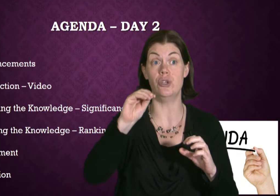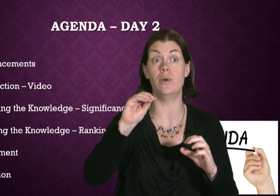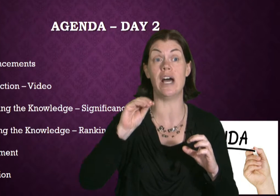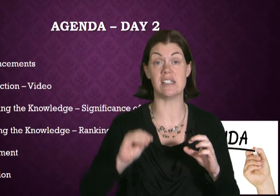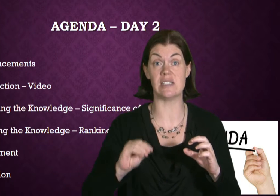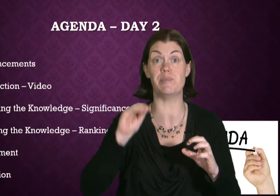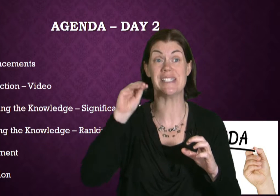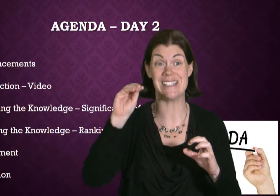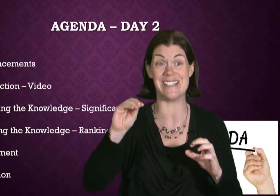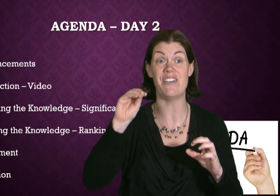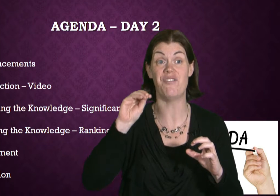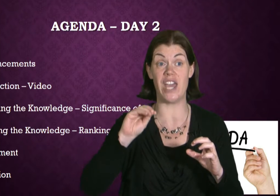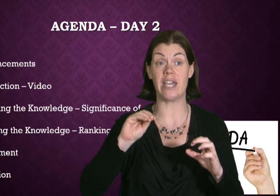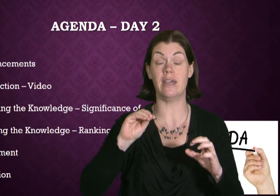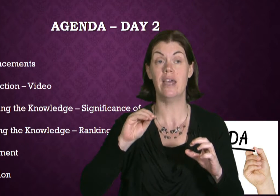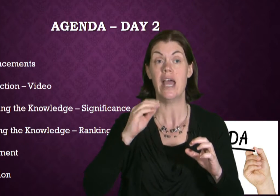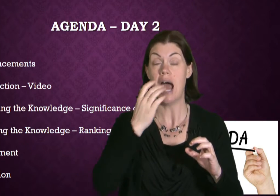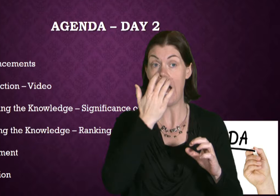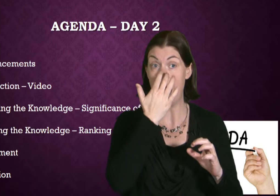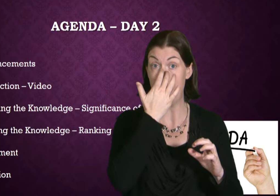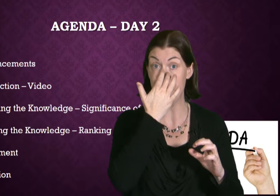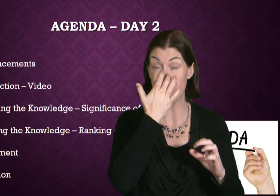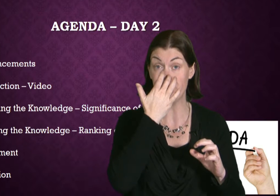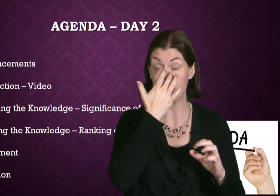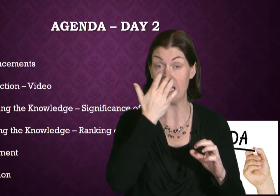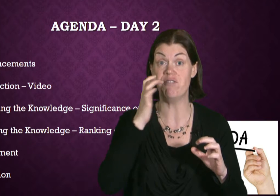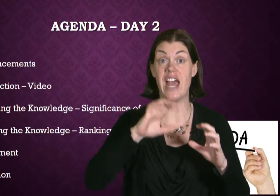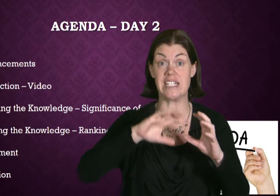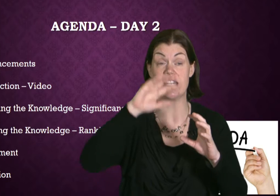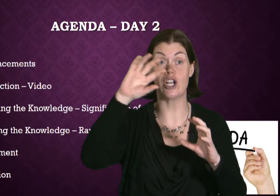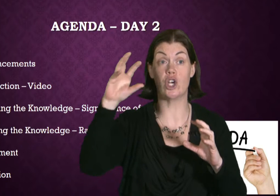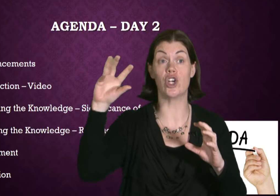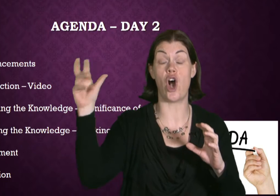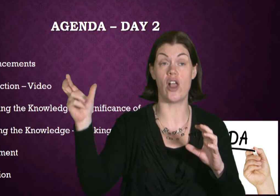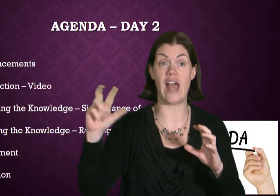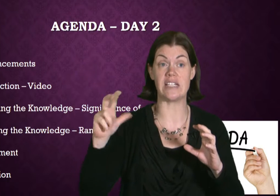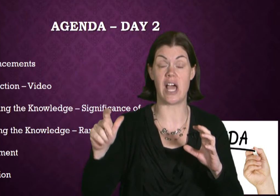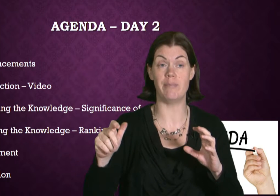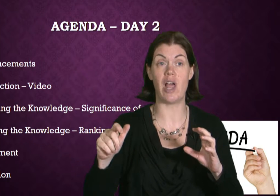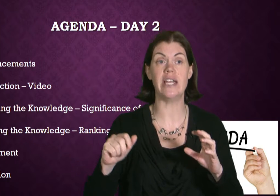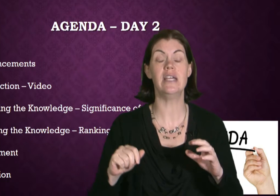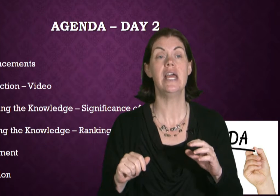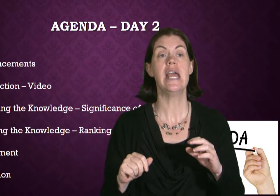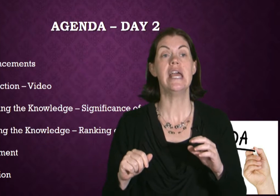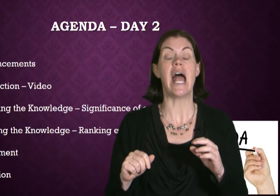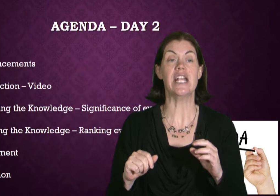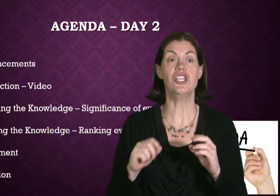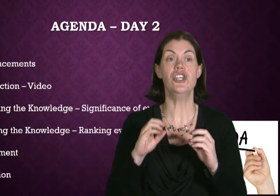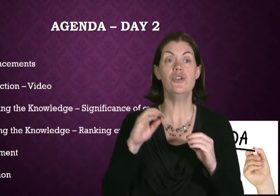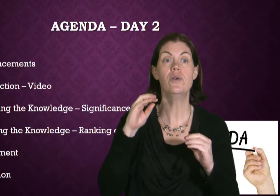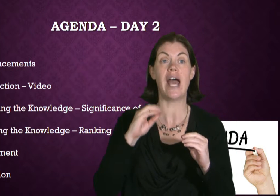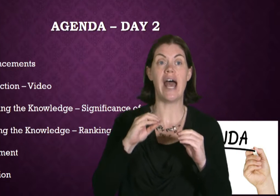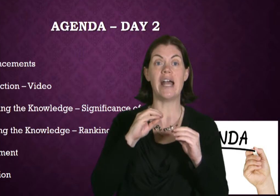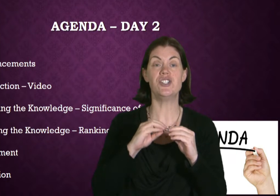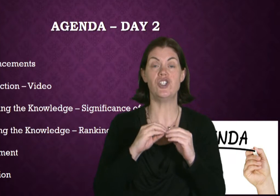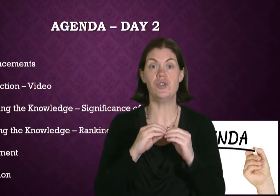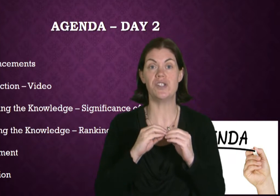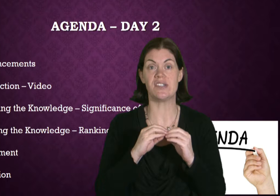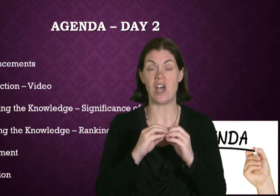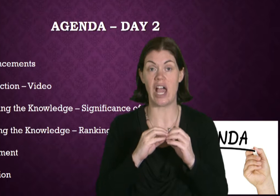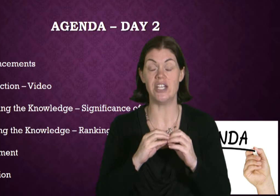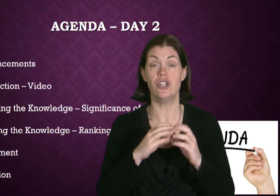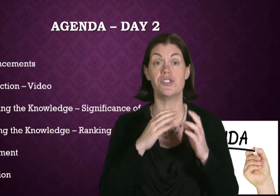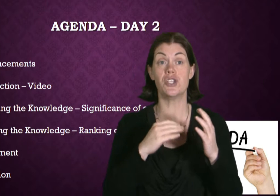assigned you a specific event that occurred on that timeline. And you had